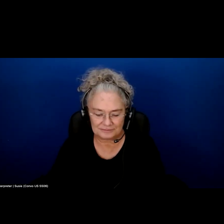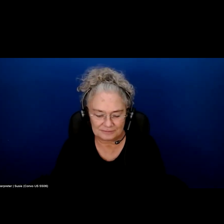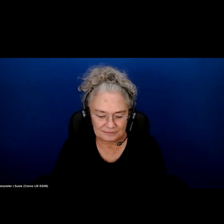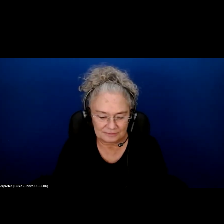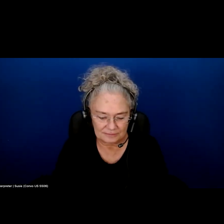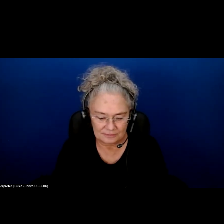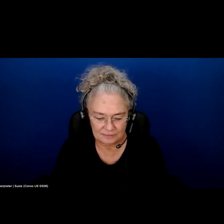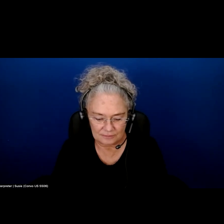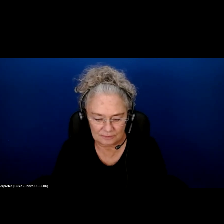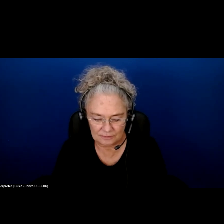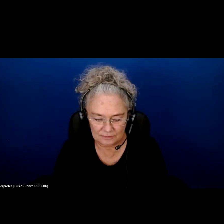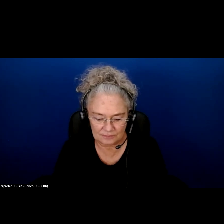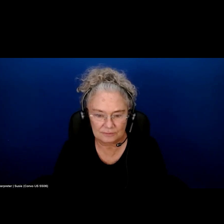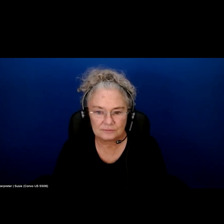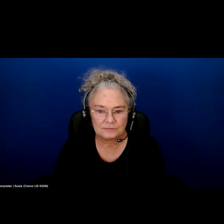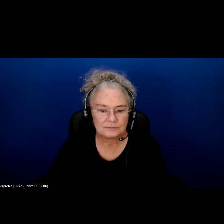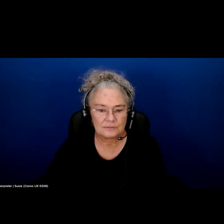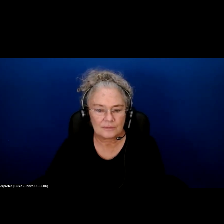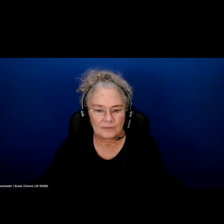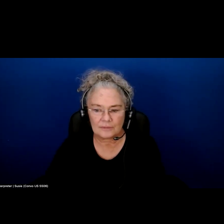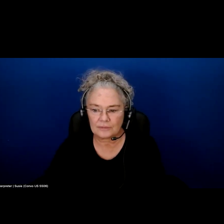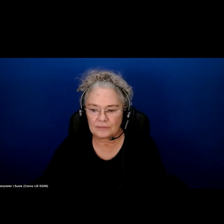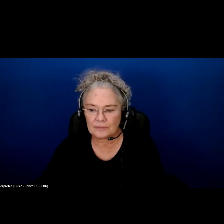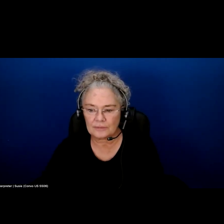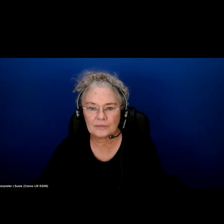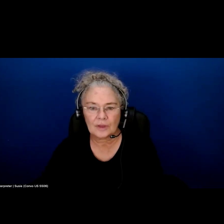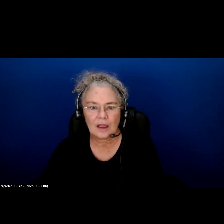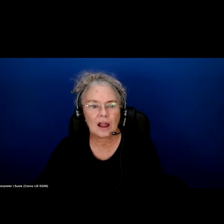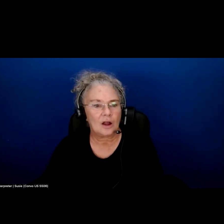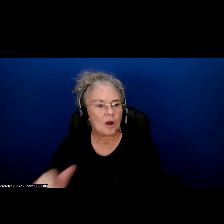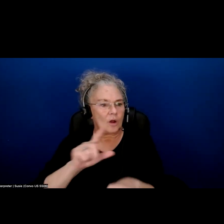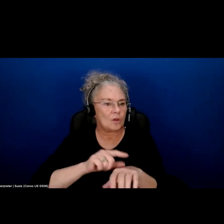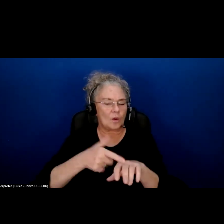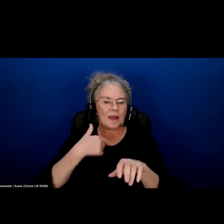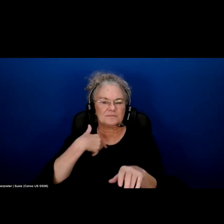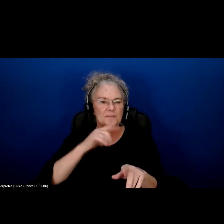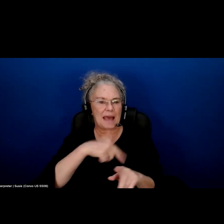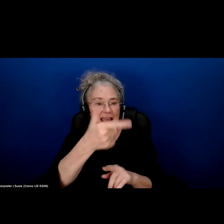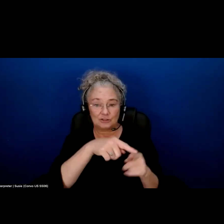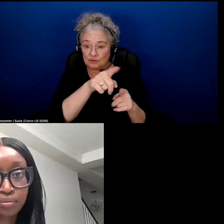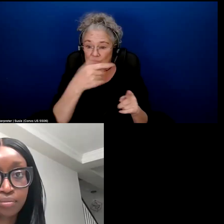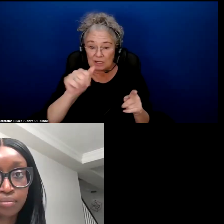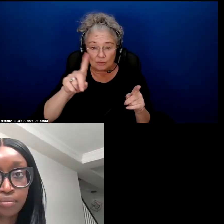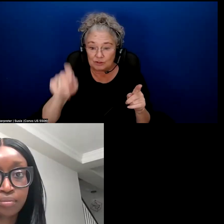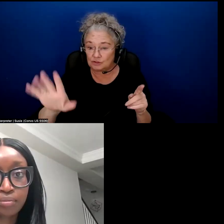So Laura, I think I'll turn it back over to you unless there are any questions.